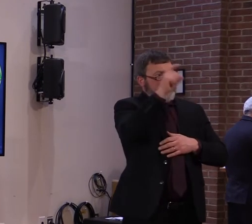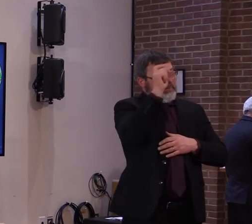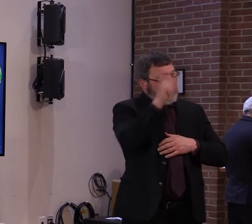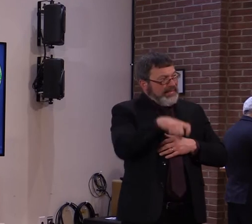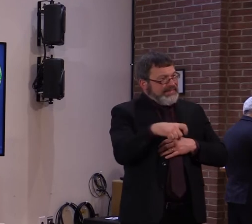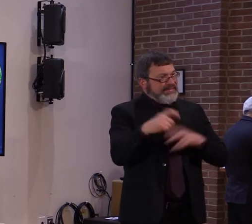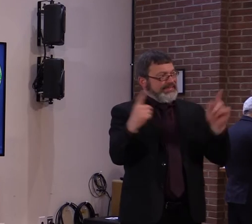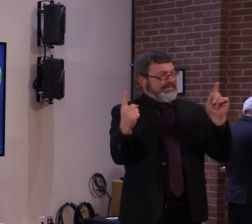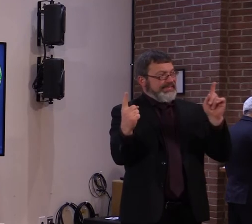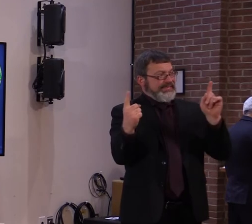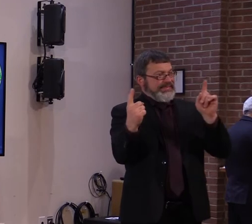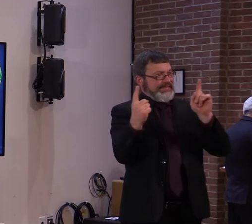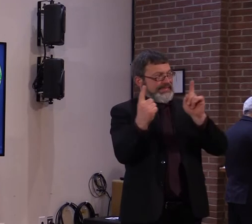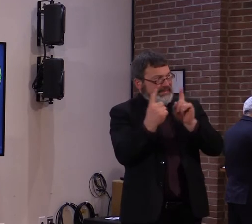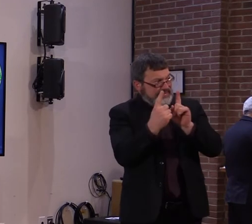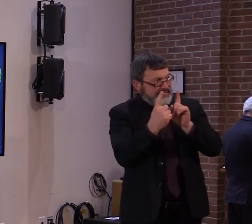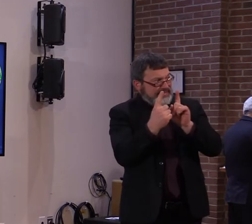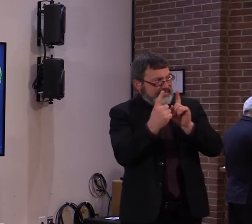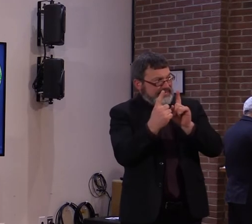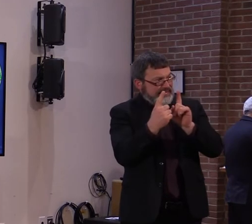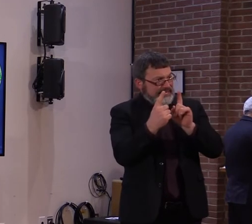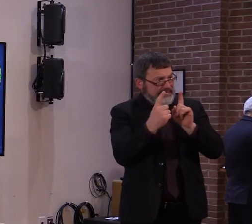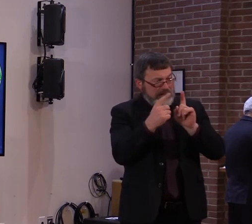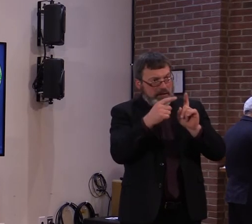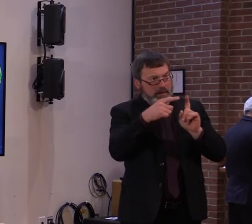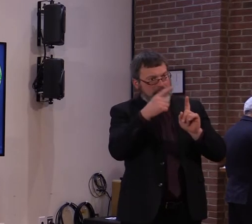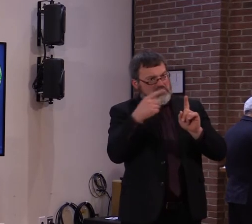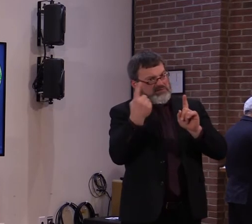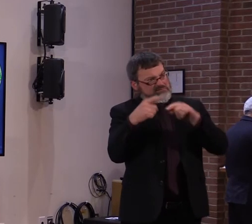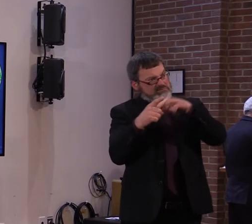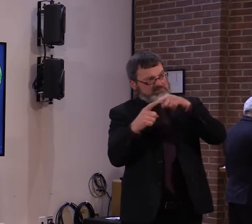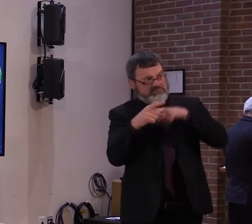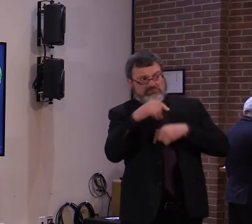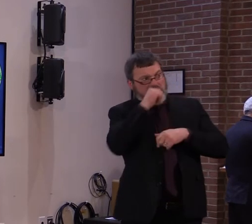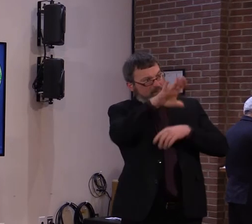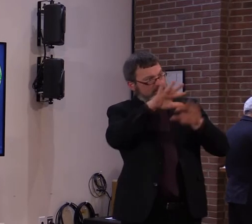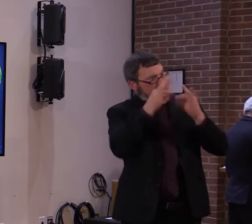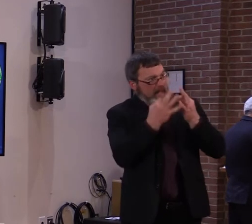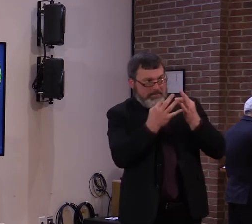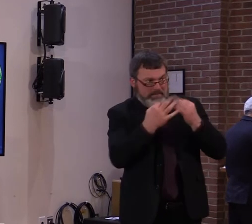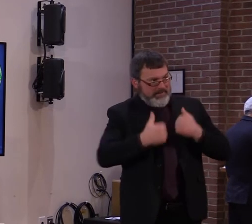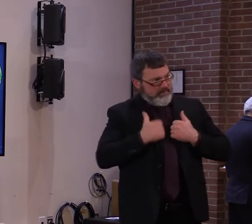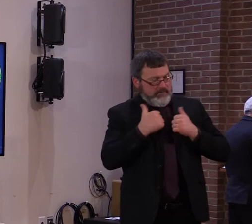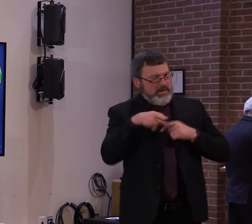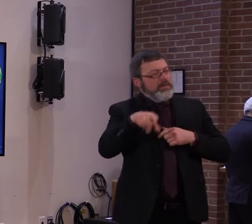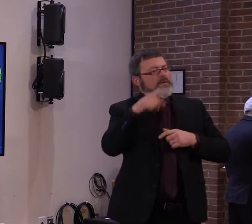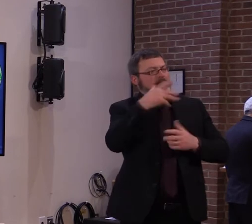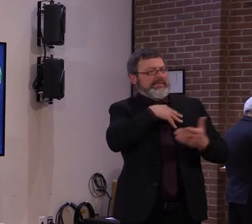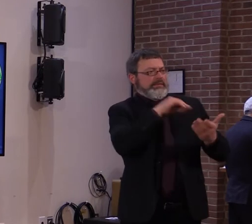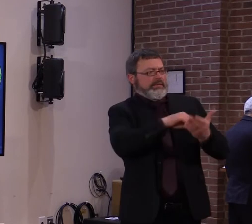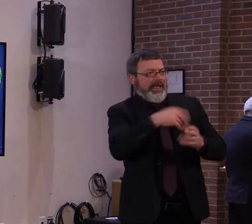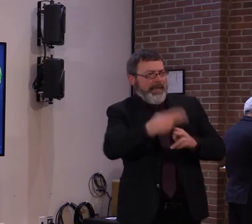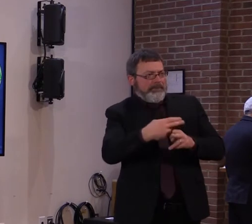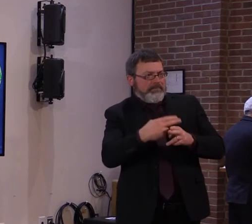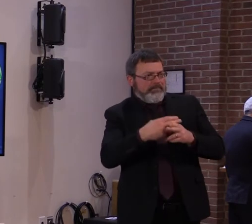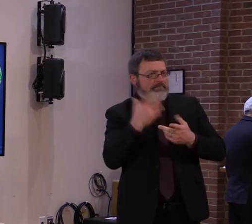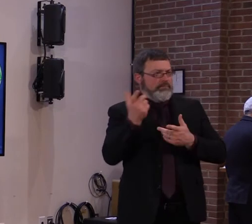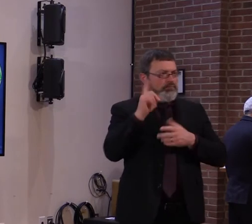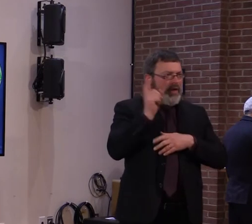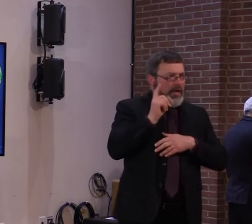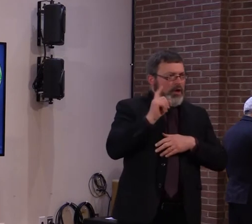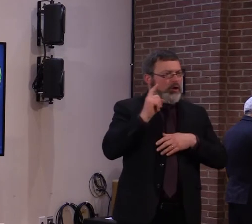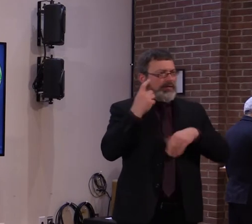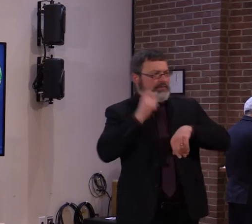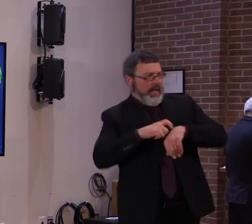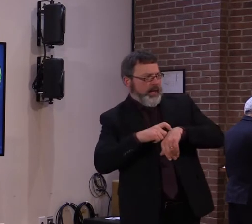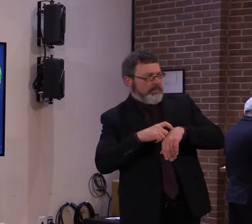our contact tracing work much easier. As we said before, this is a new phase of the pandemic where we